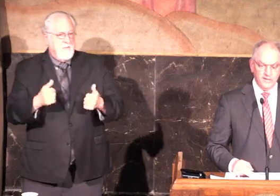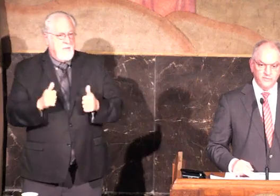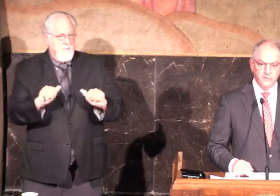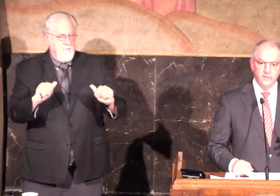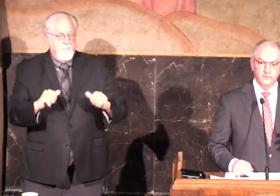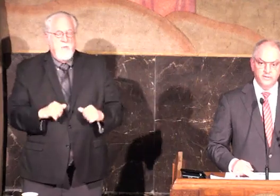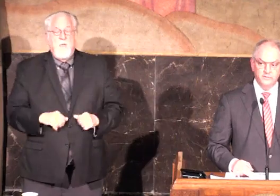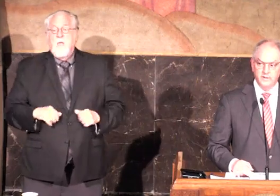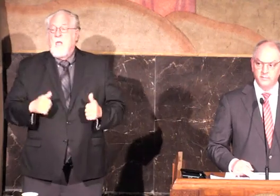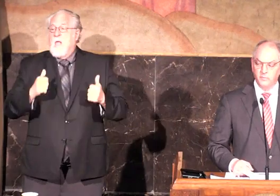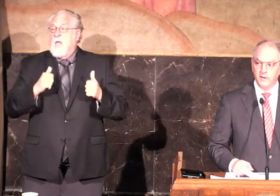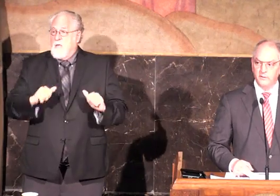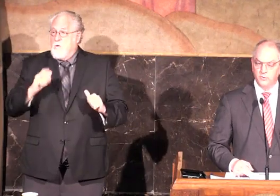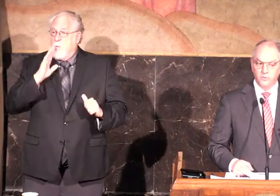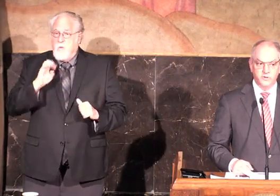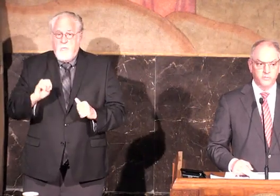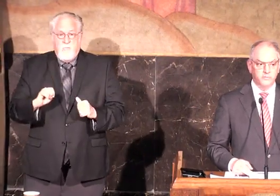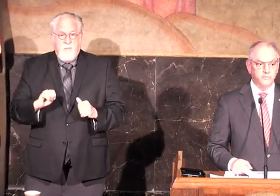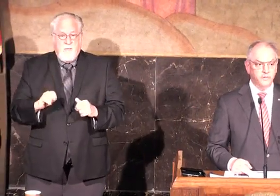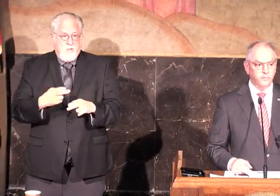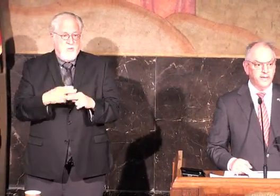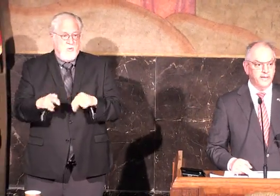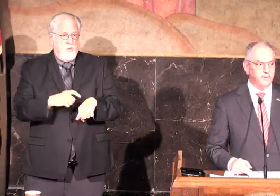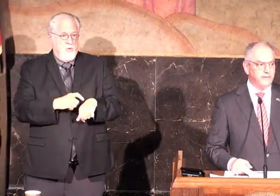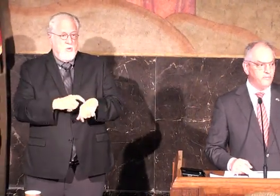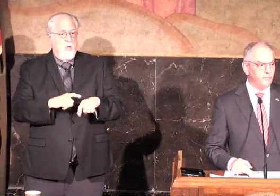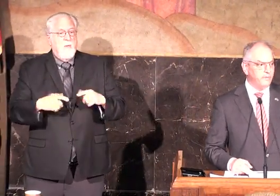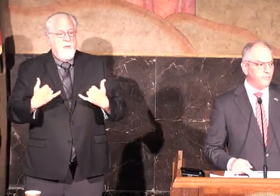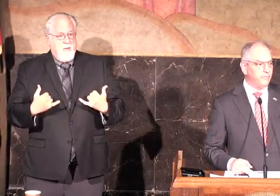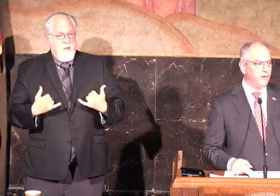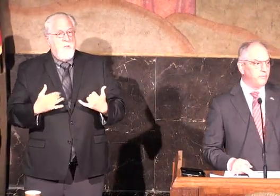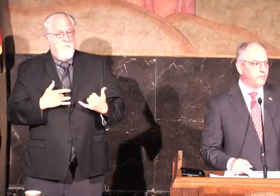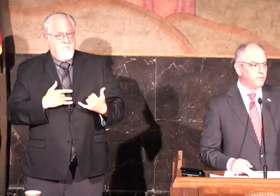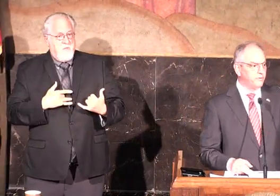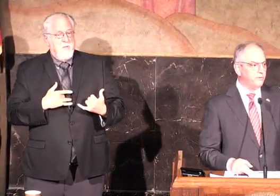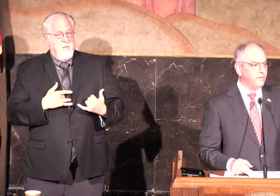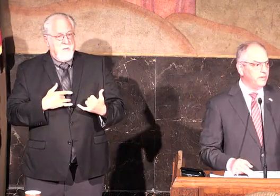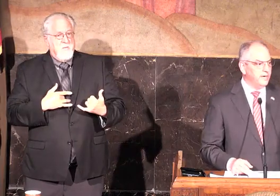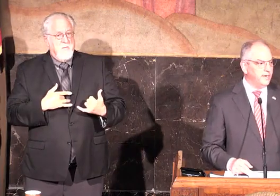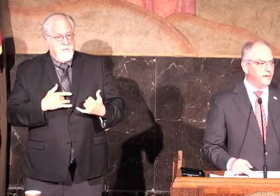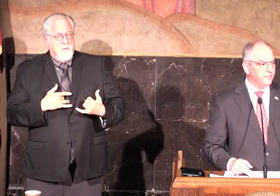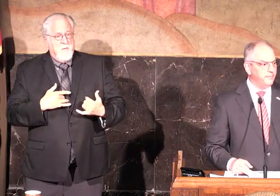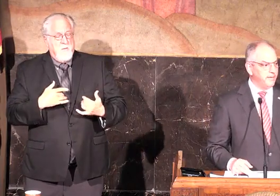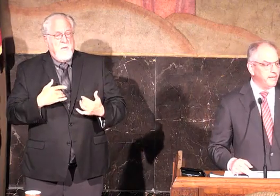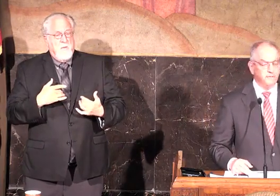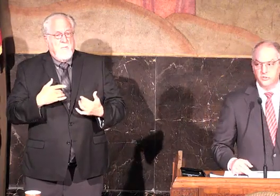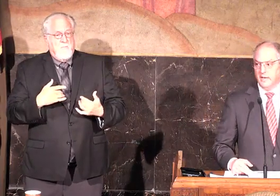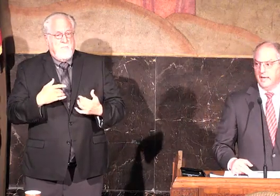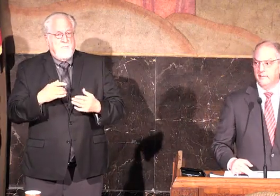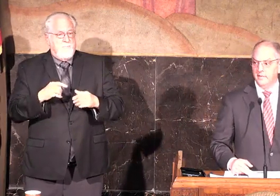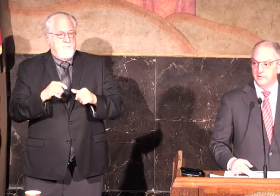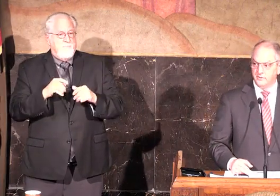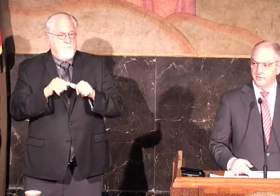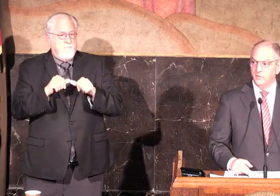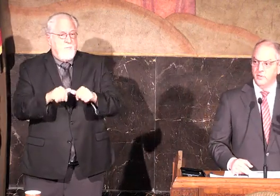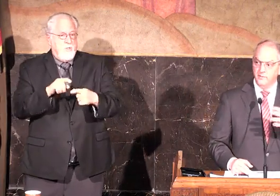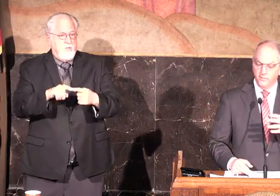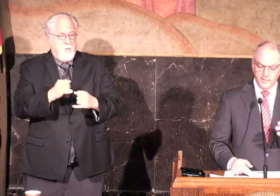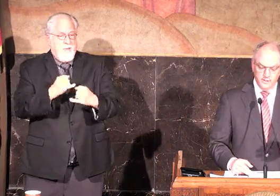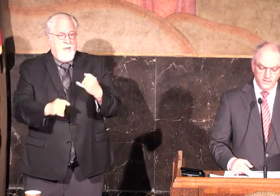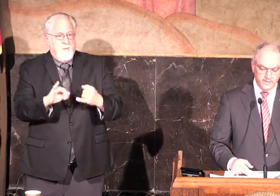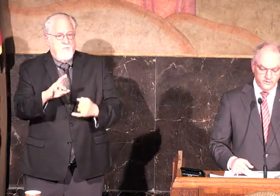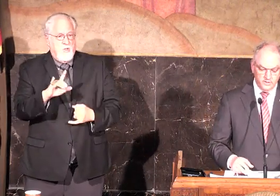This effort is going to be short term, but we now believe they will be open through the end of July. It's until